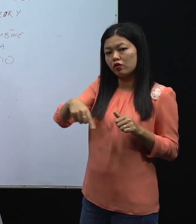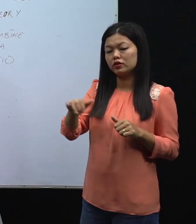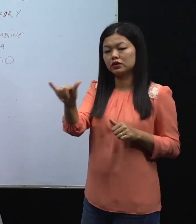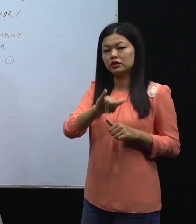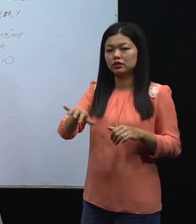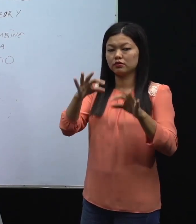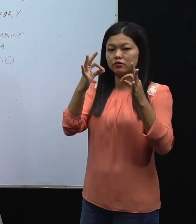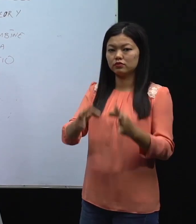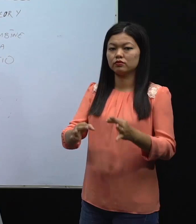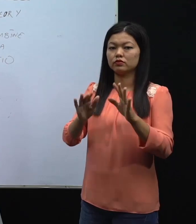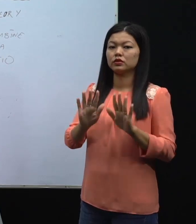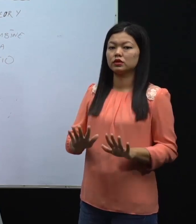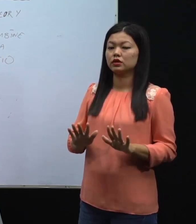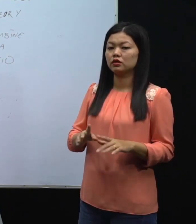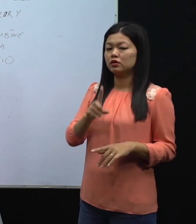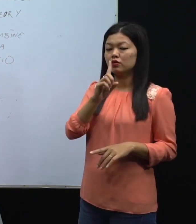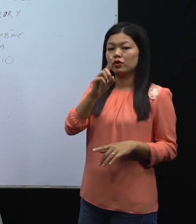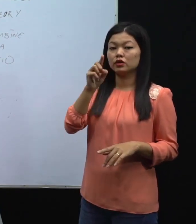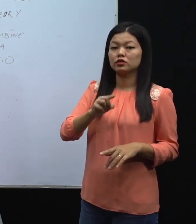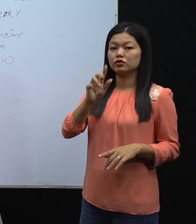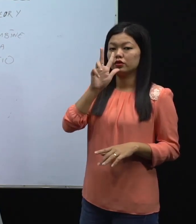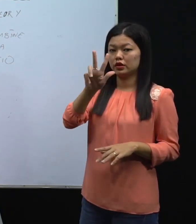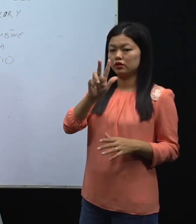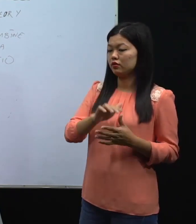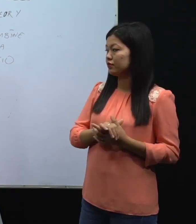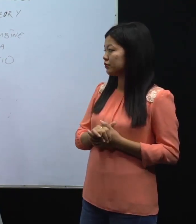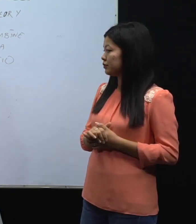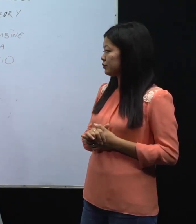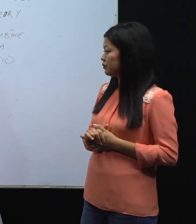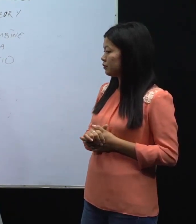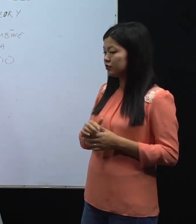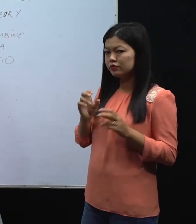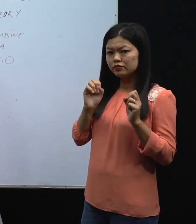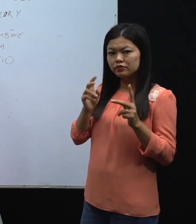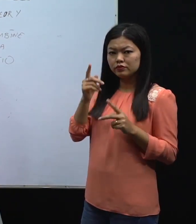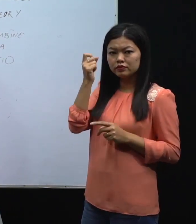Clear? Now the fourth postulates